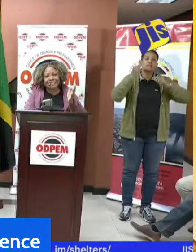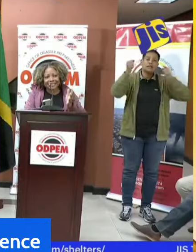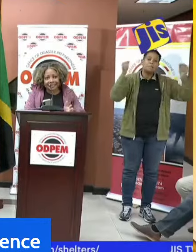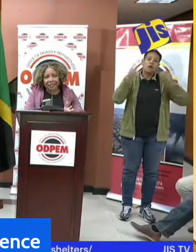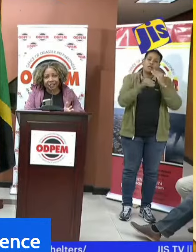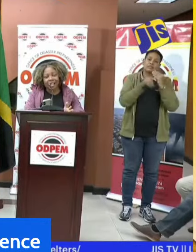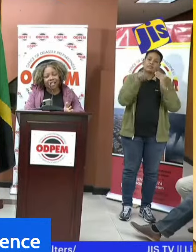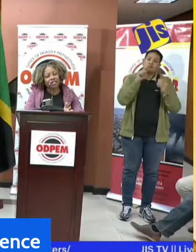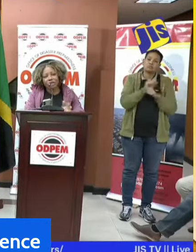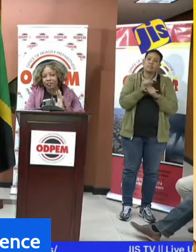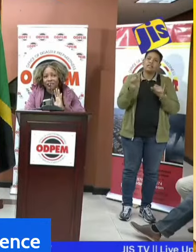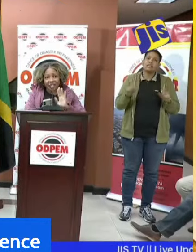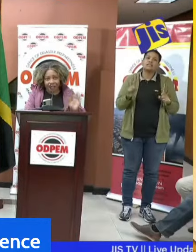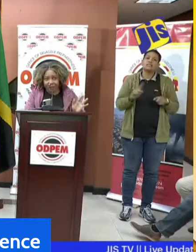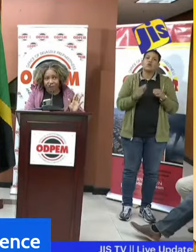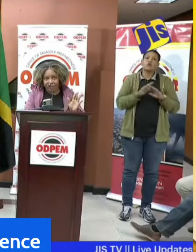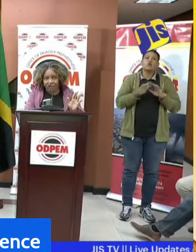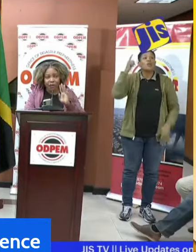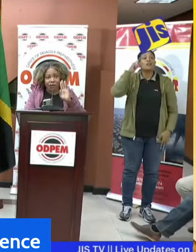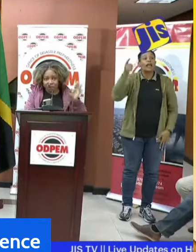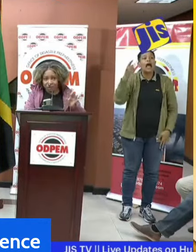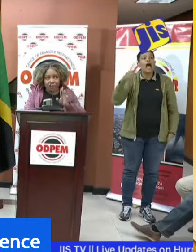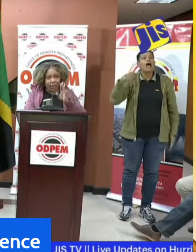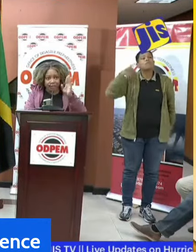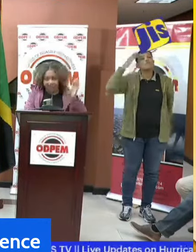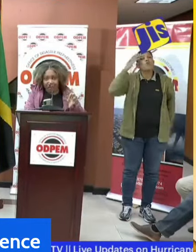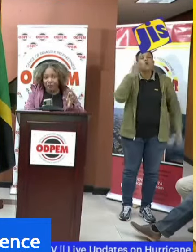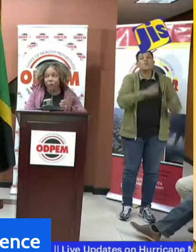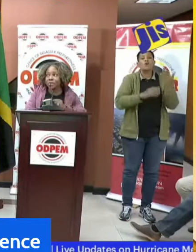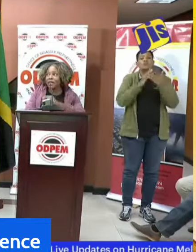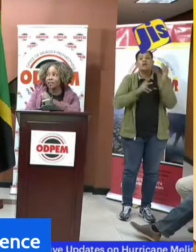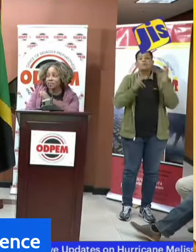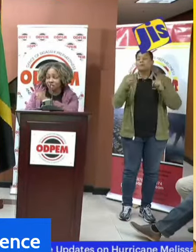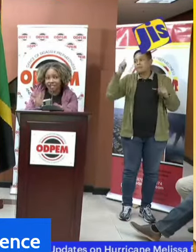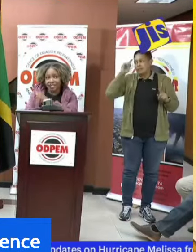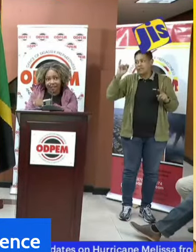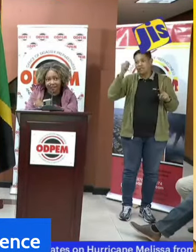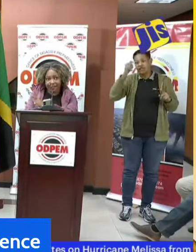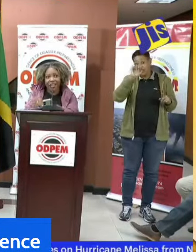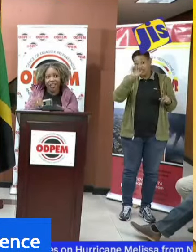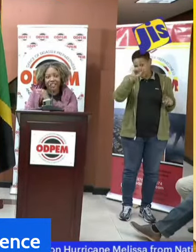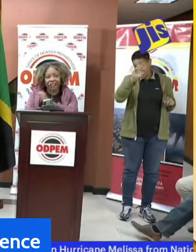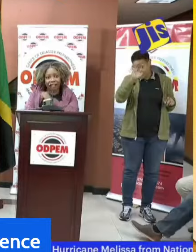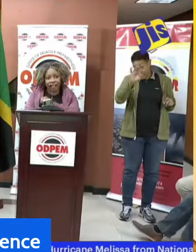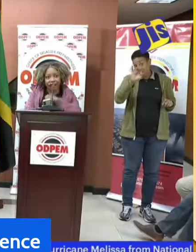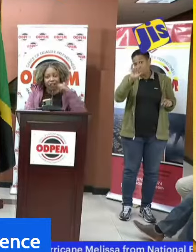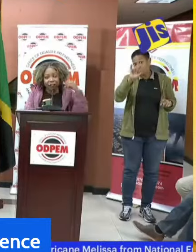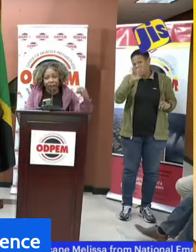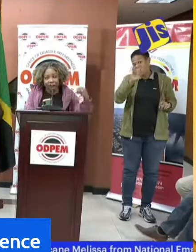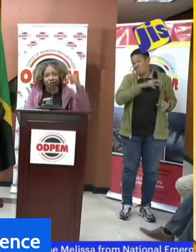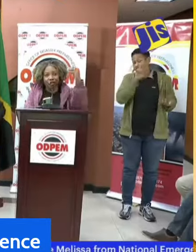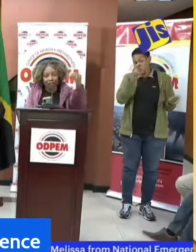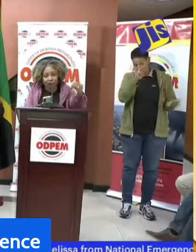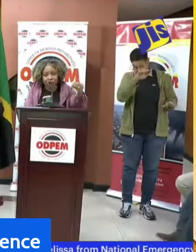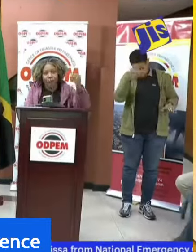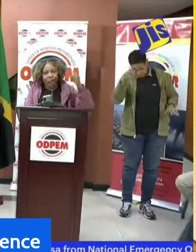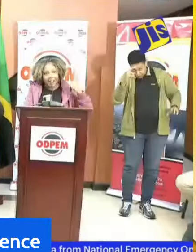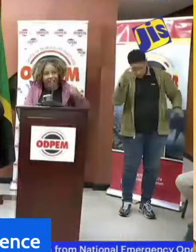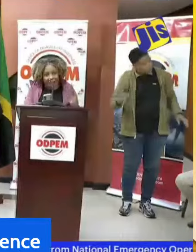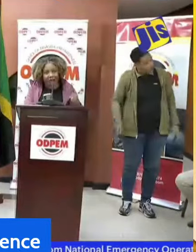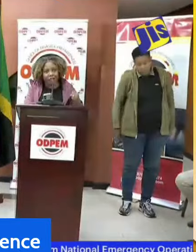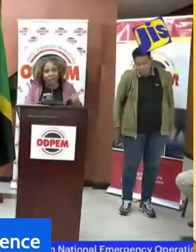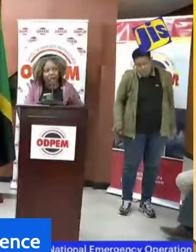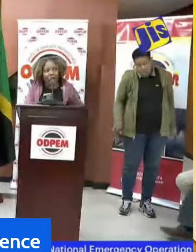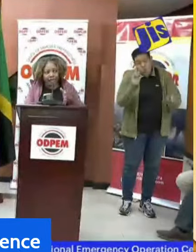as necessary. So don't even think about it. I know what some people are thinking about the JCF. They are here. They're monitoring. They're out there